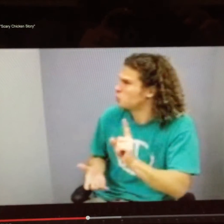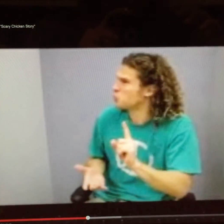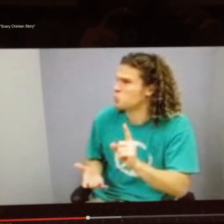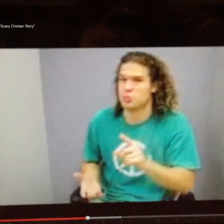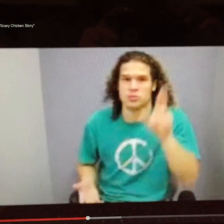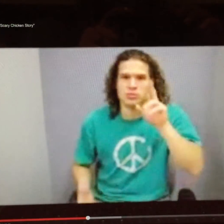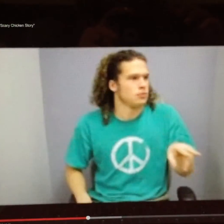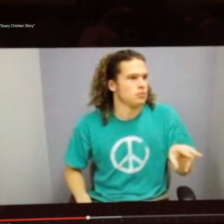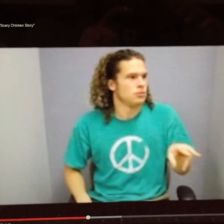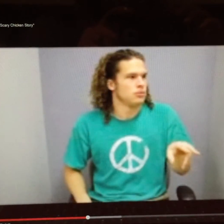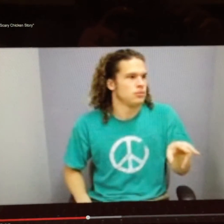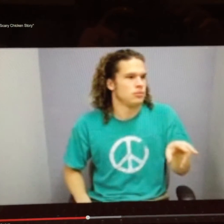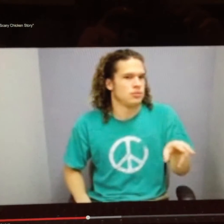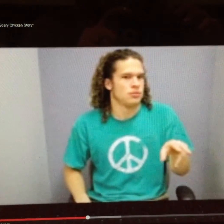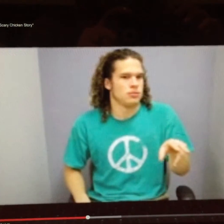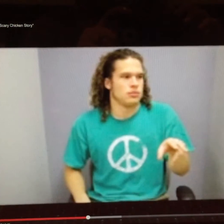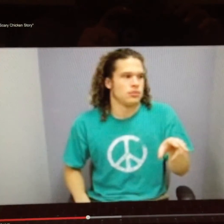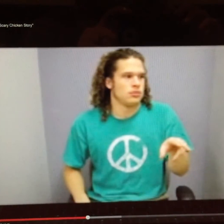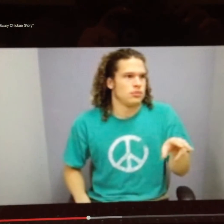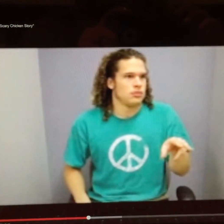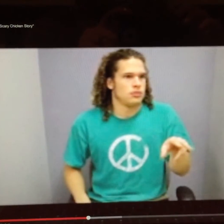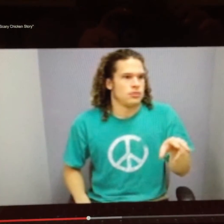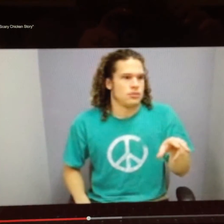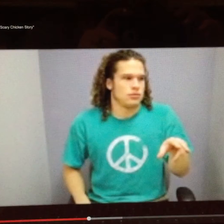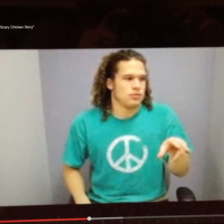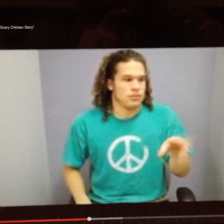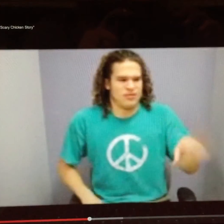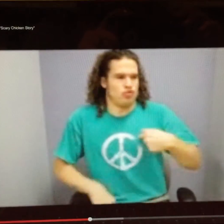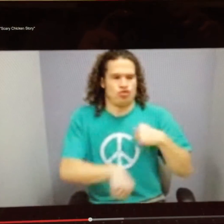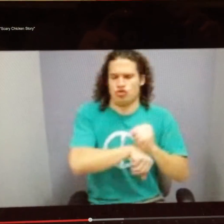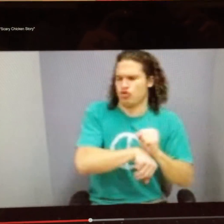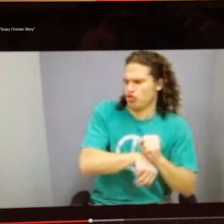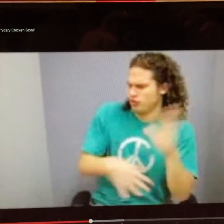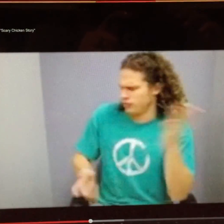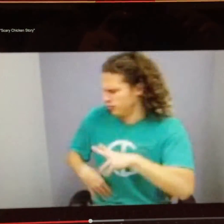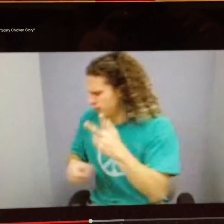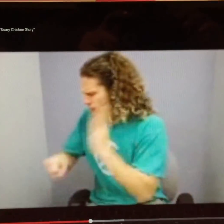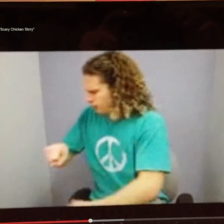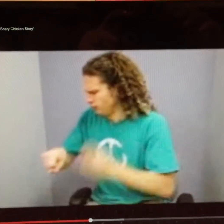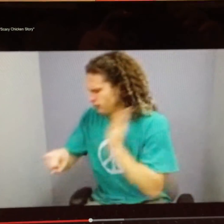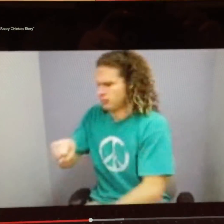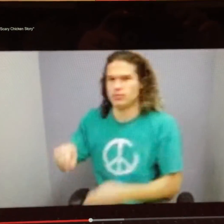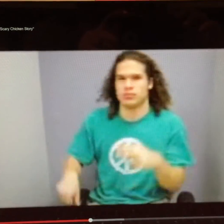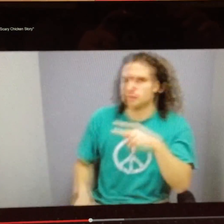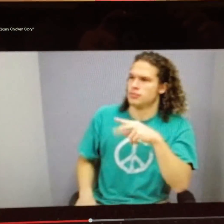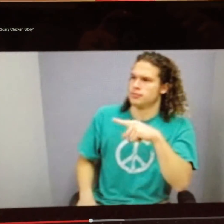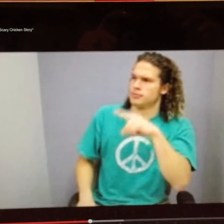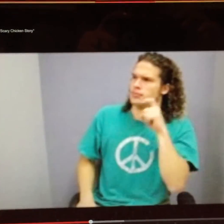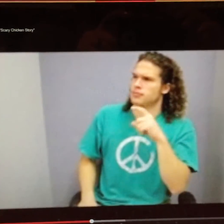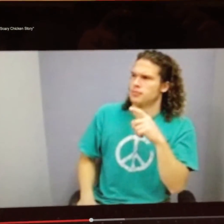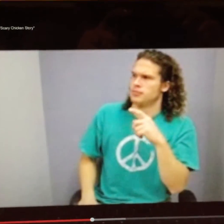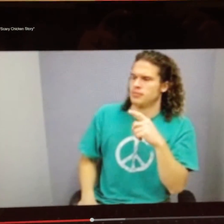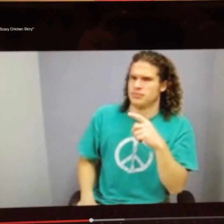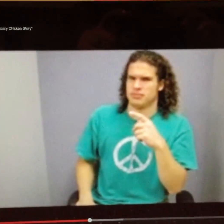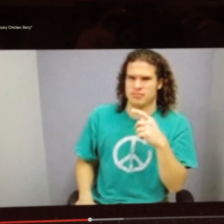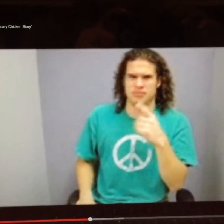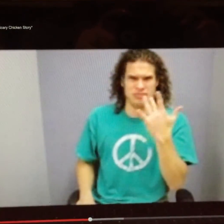"Uncle, do you have a wife? Are you married?" And her uncle said, I gotta get back to work." So he